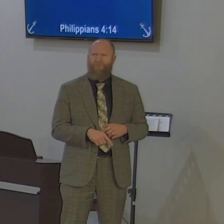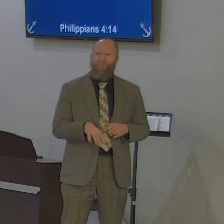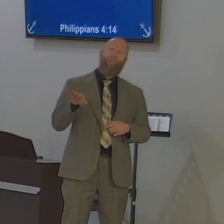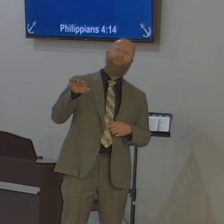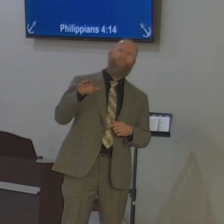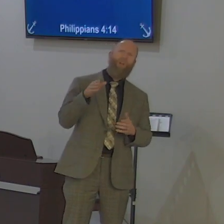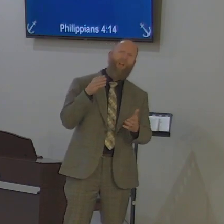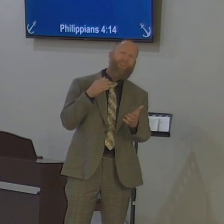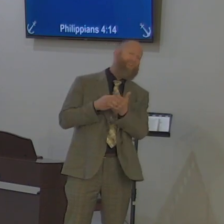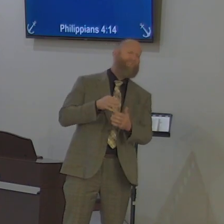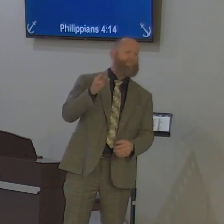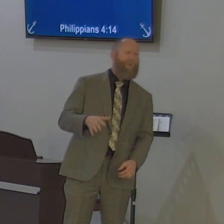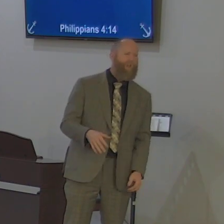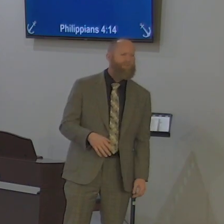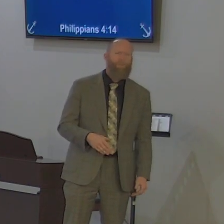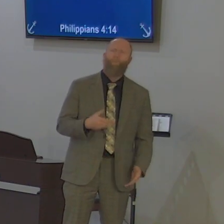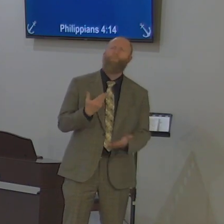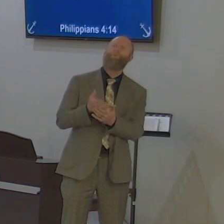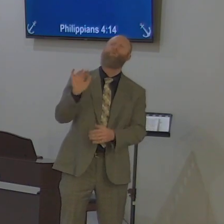And tell him, prove it.